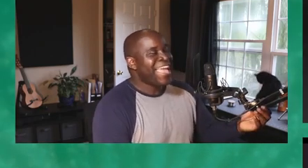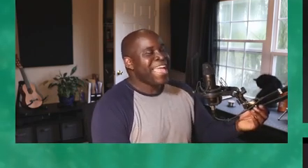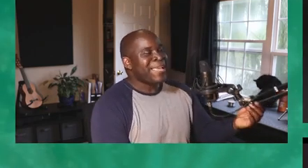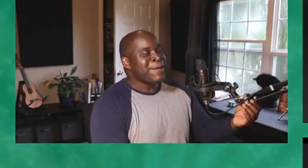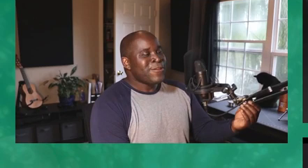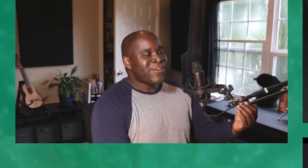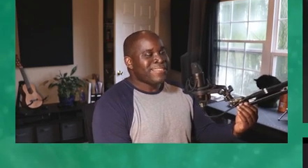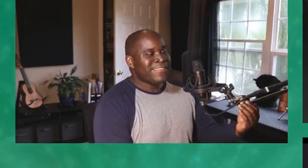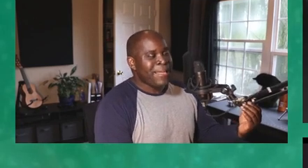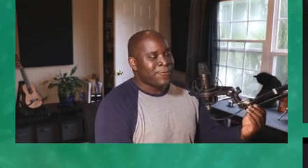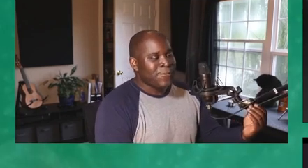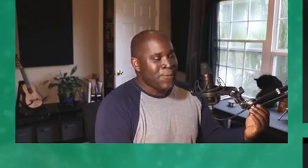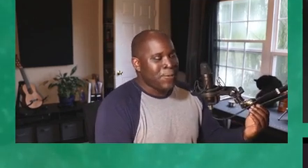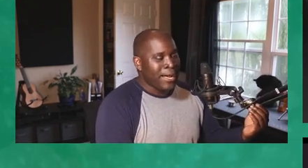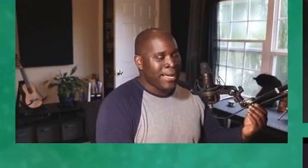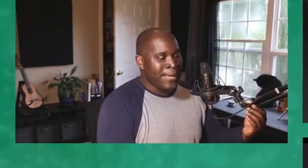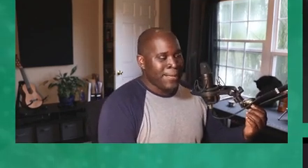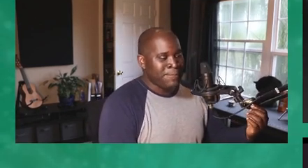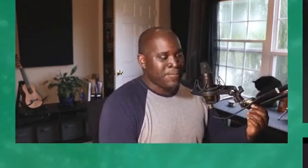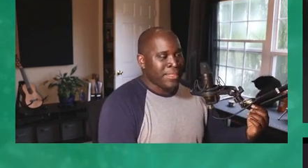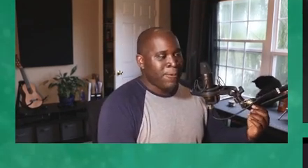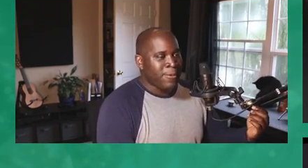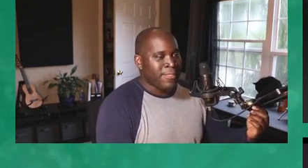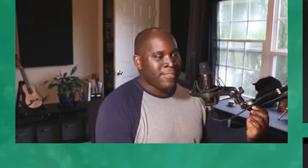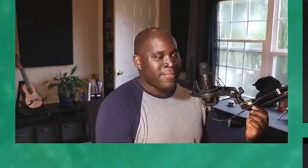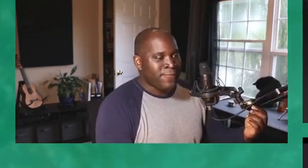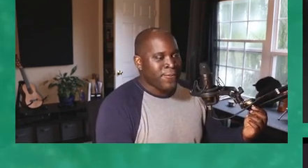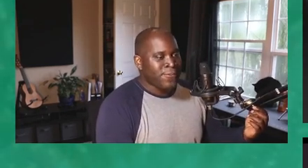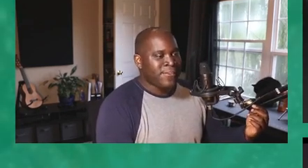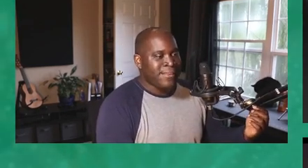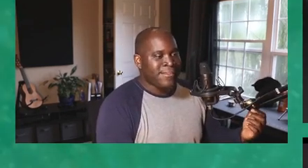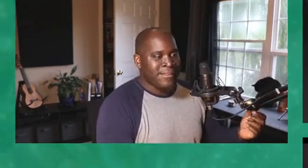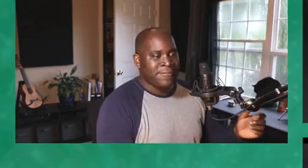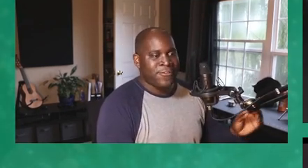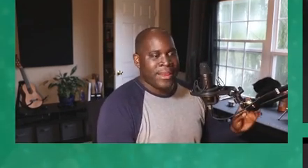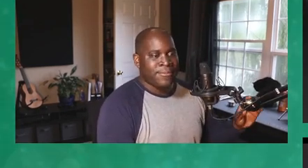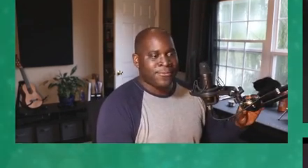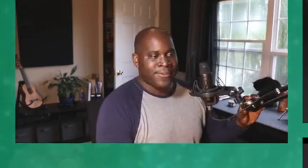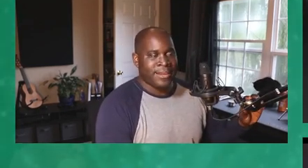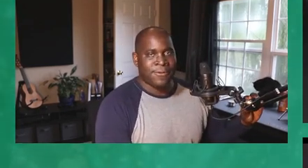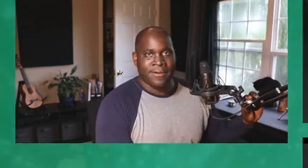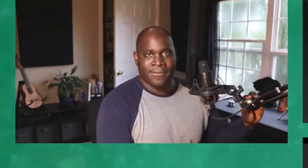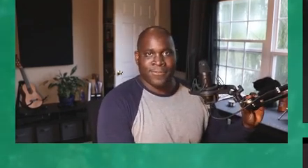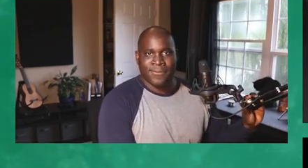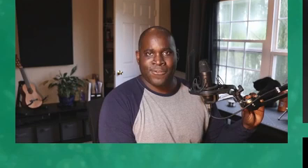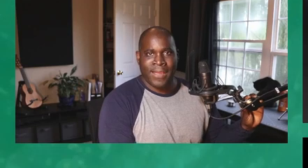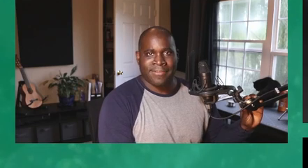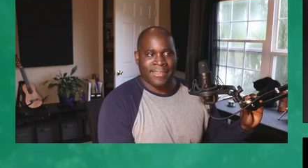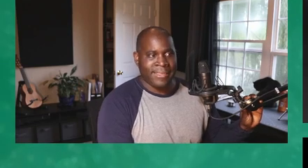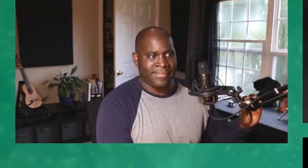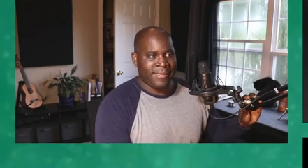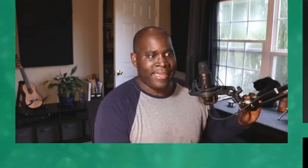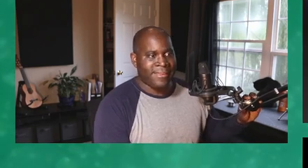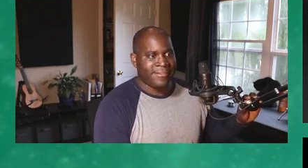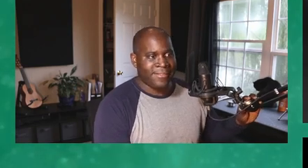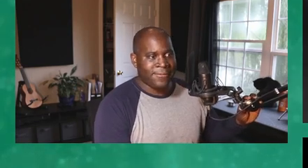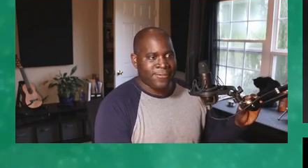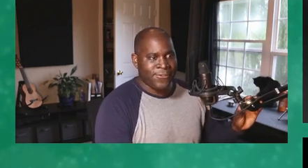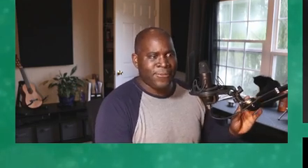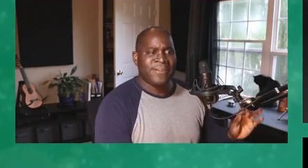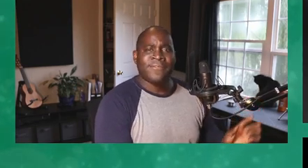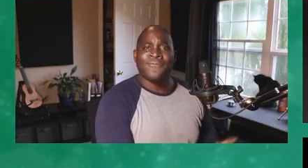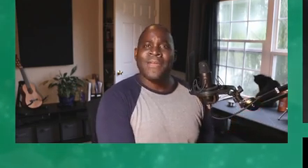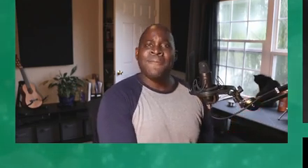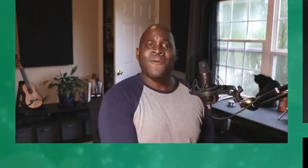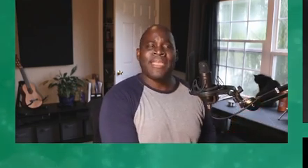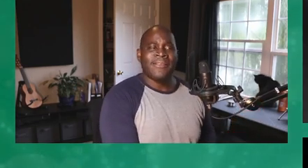it. Hey, check this out. So, the first season of A Dragon Prince was kind of rough in terms of translating the ASL that was in the